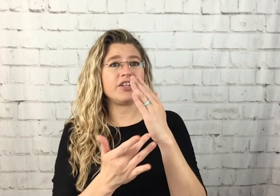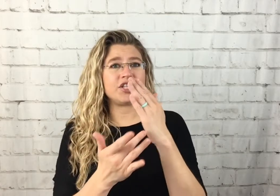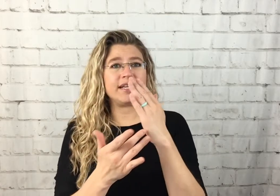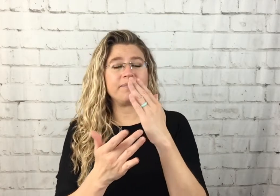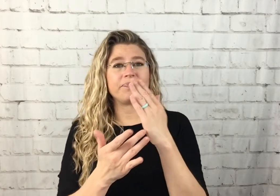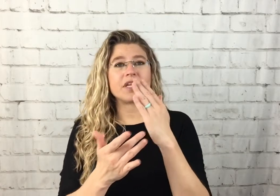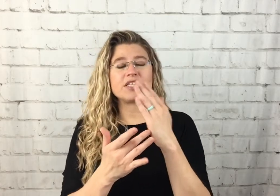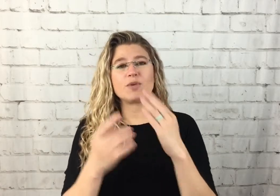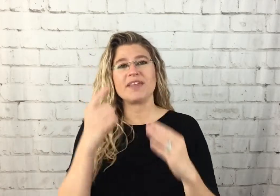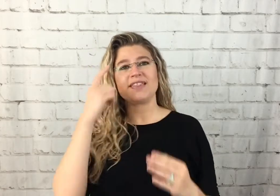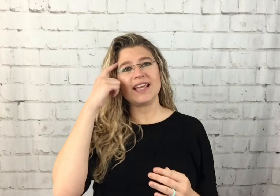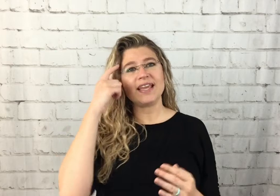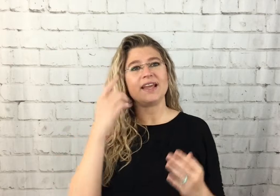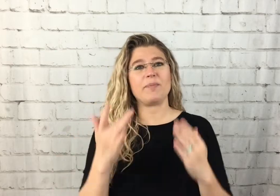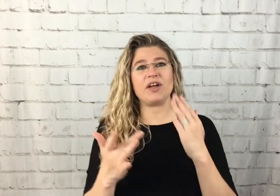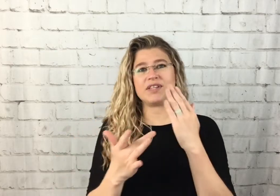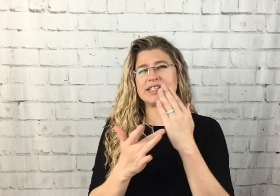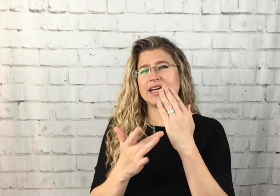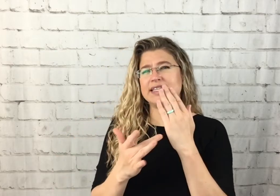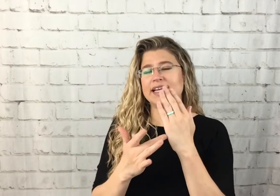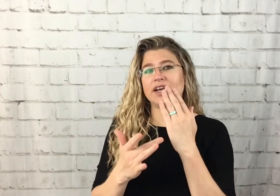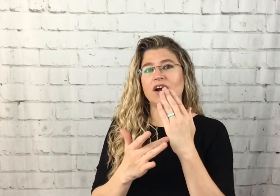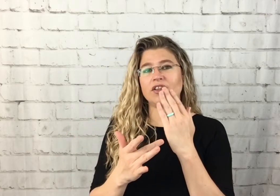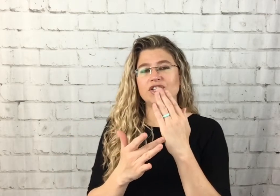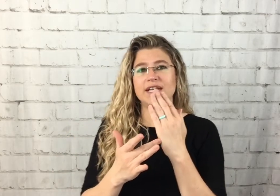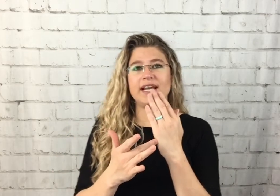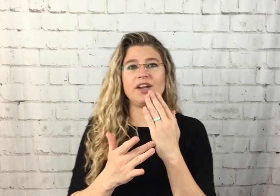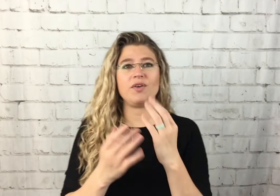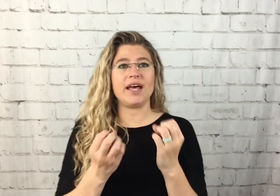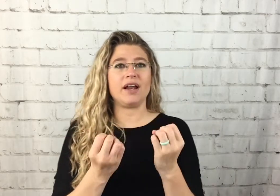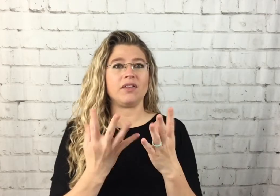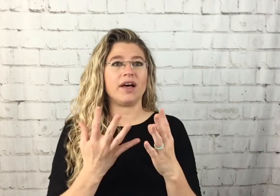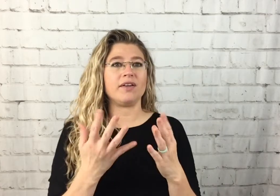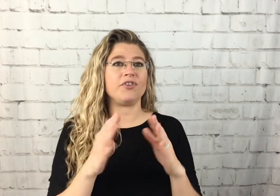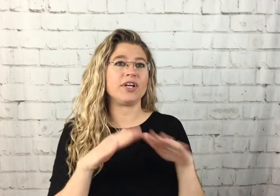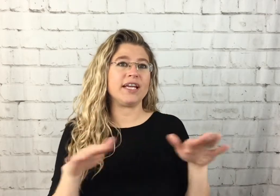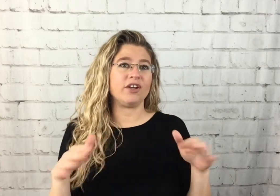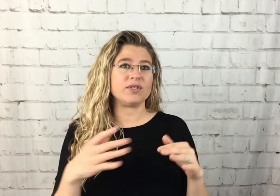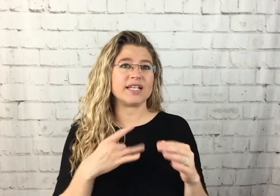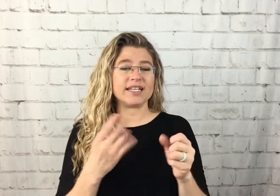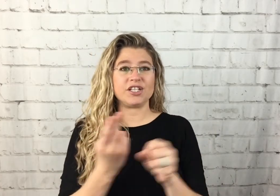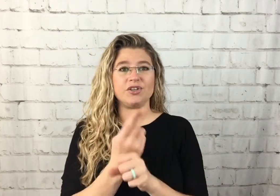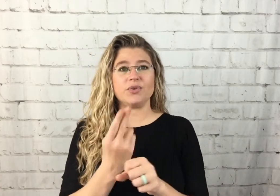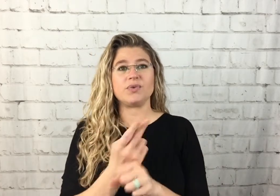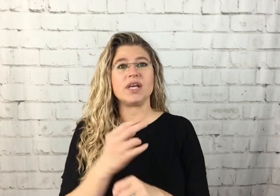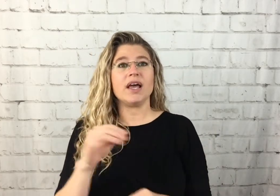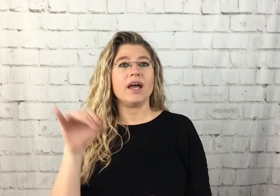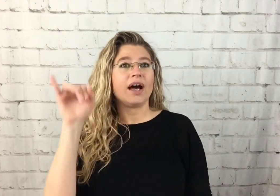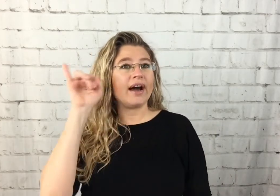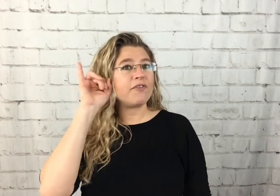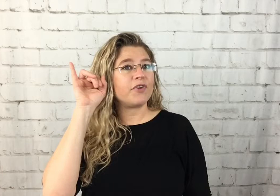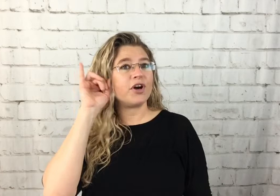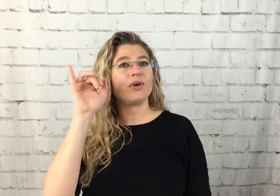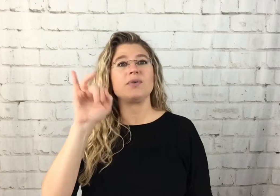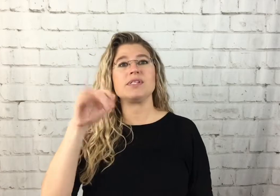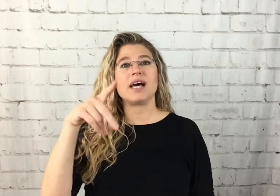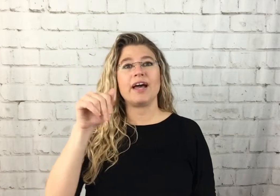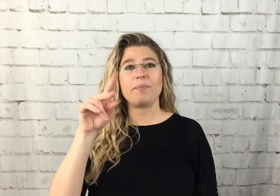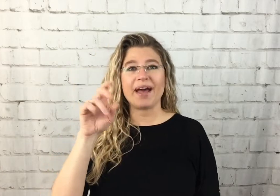Technology. So my thinking about the sign technology, I know that a lot of your kiddos like to use iPhones,